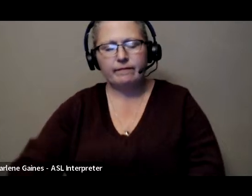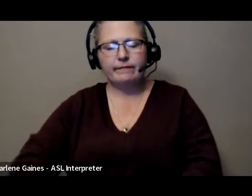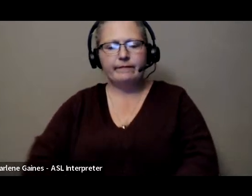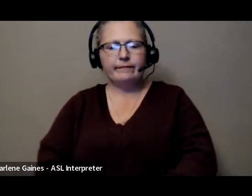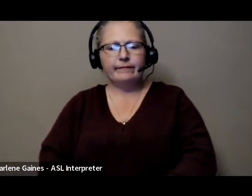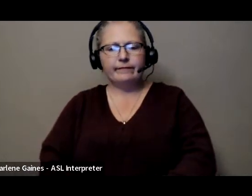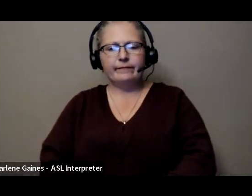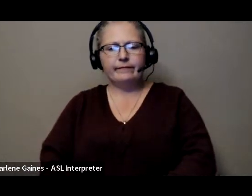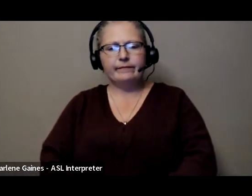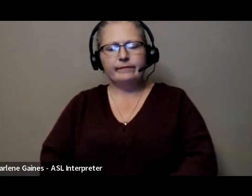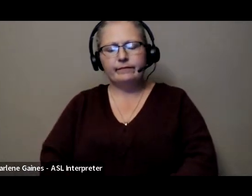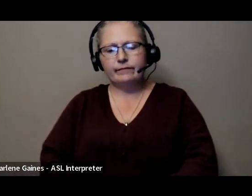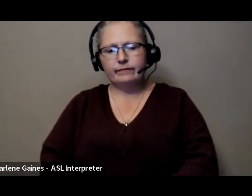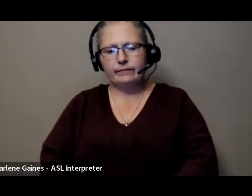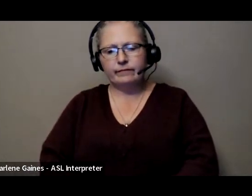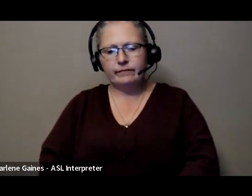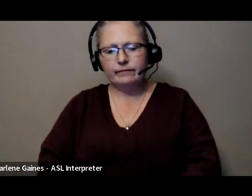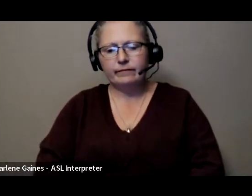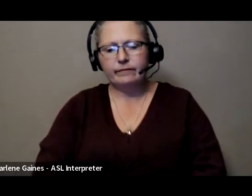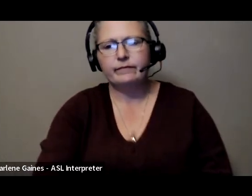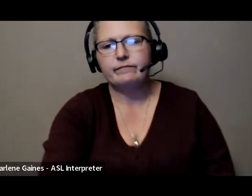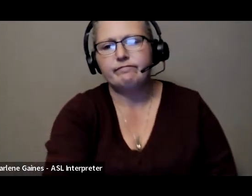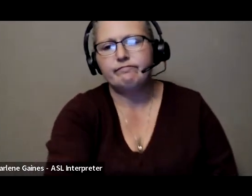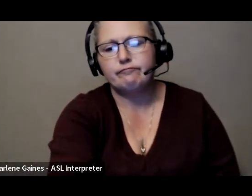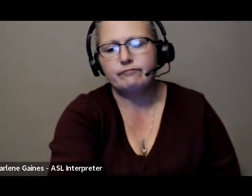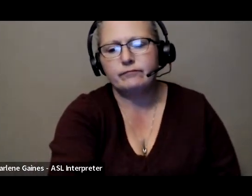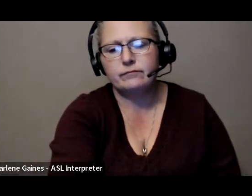That's yeah, there's a couple.